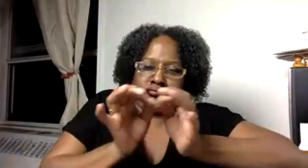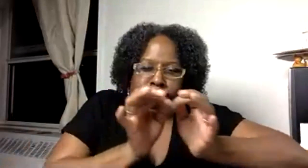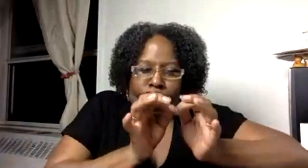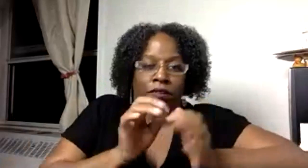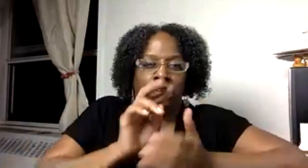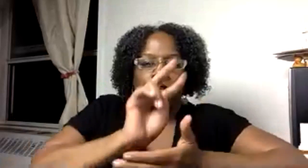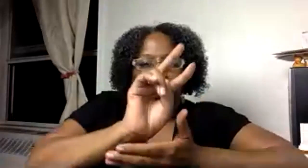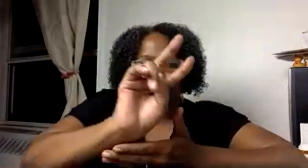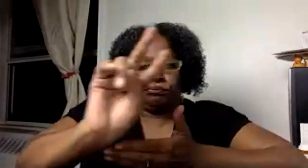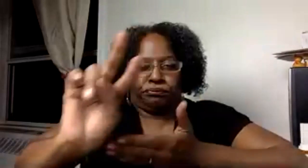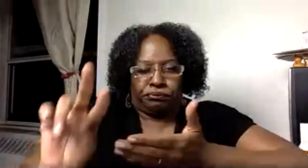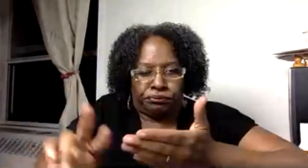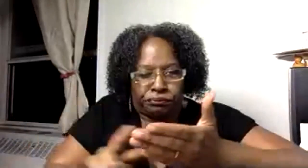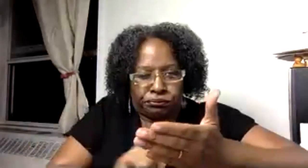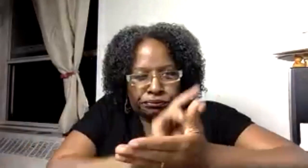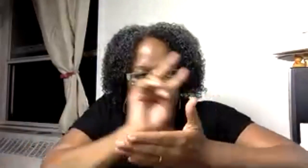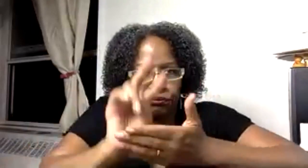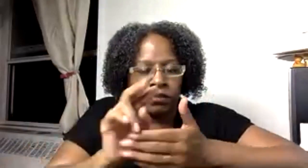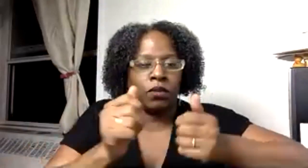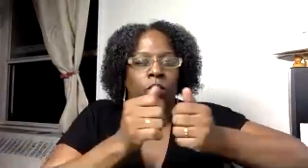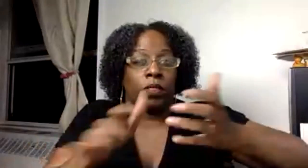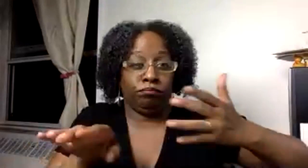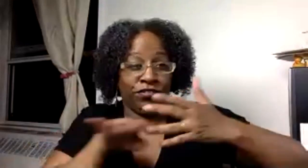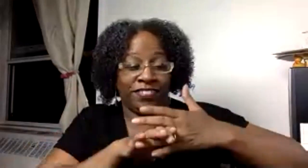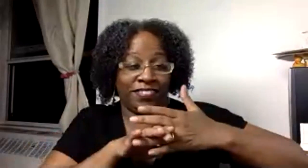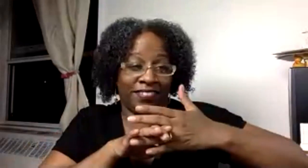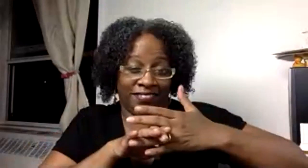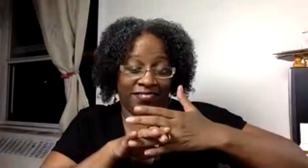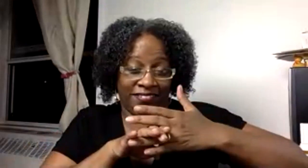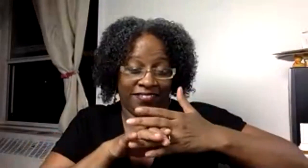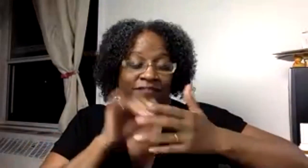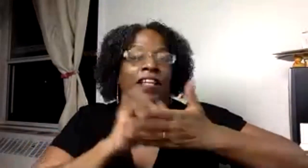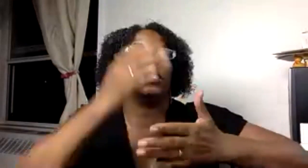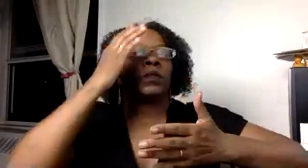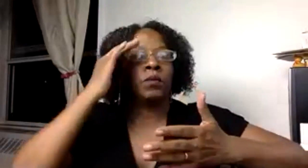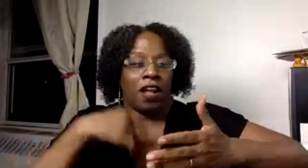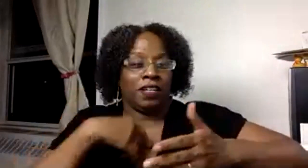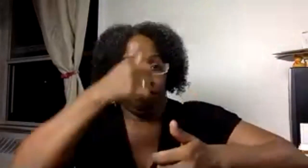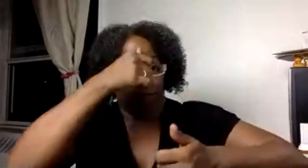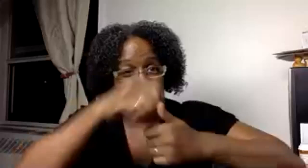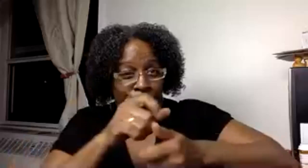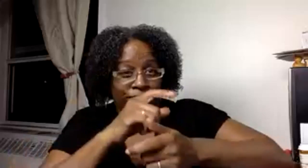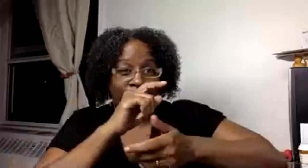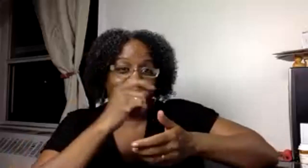that person is, his friend is, who's interpreting him for the entire 2 hours with no